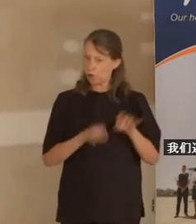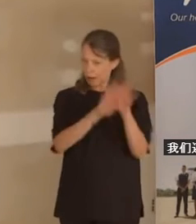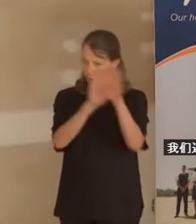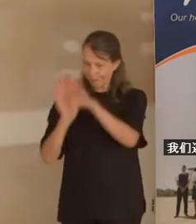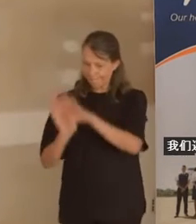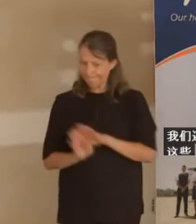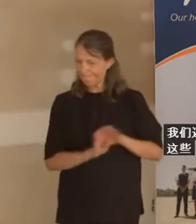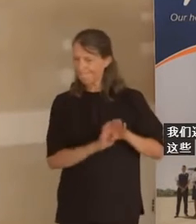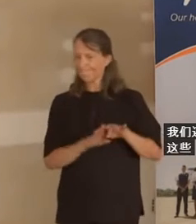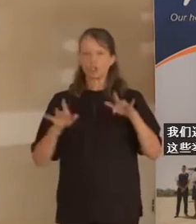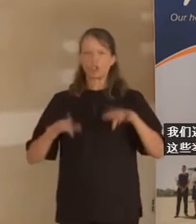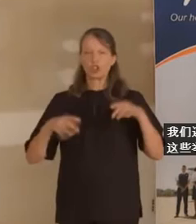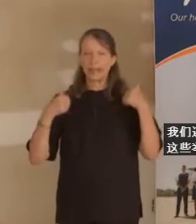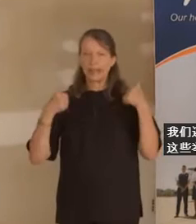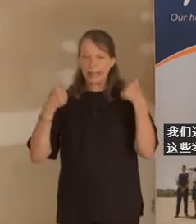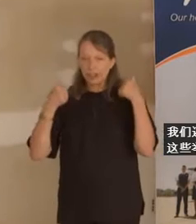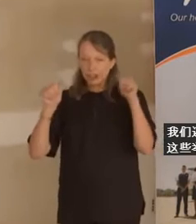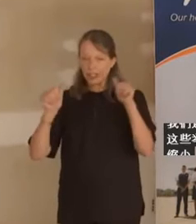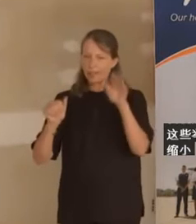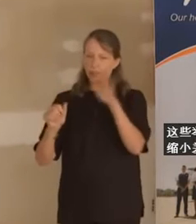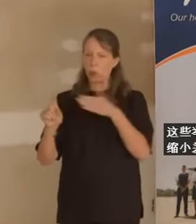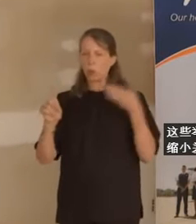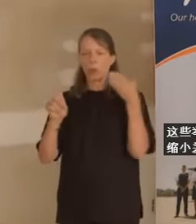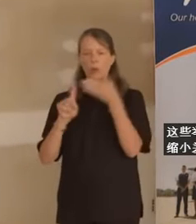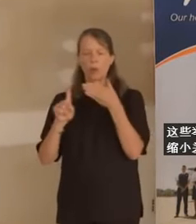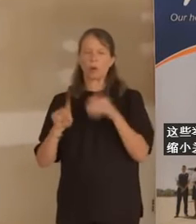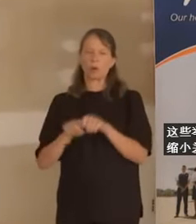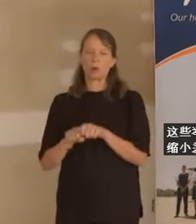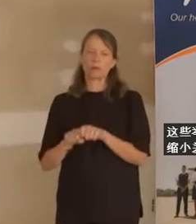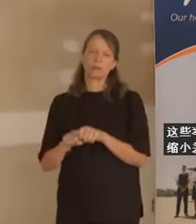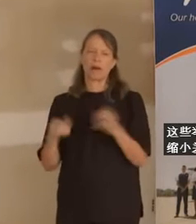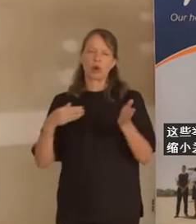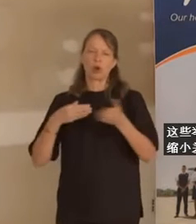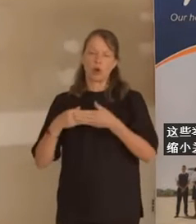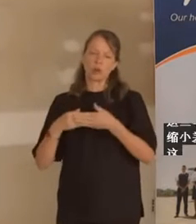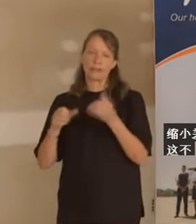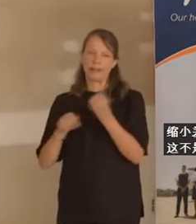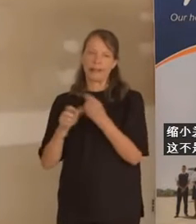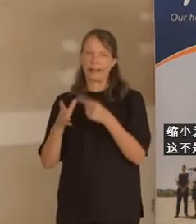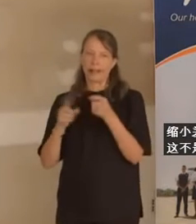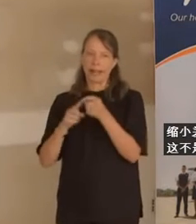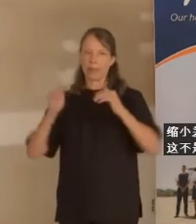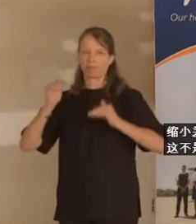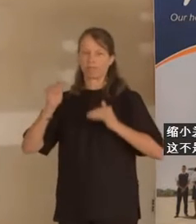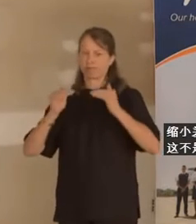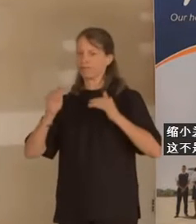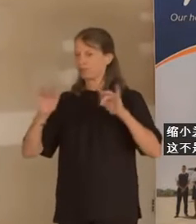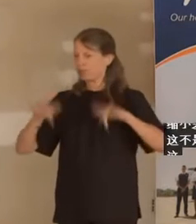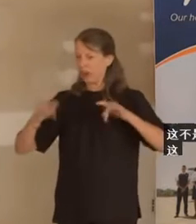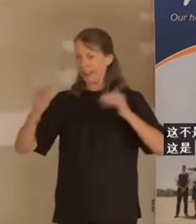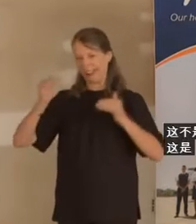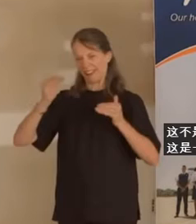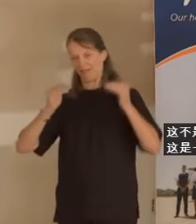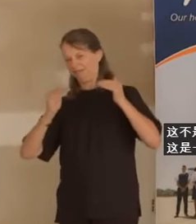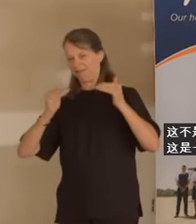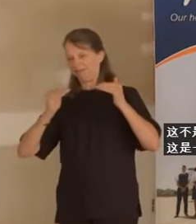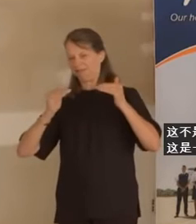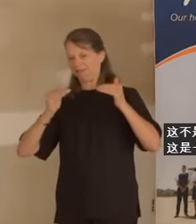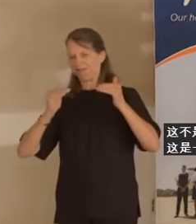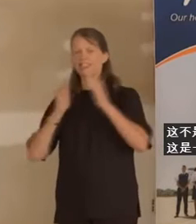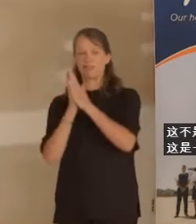achieved in terms of those initiatives in the Closing the Gap targets where we should be. And that's not a New South Wales issue, that's a